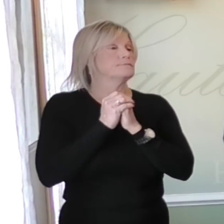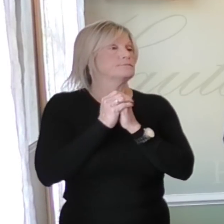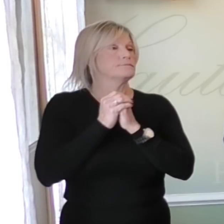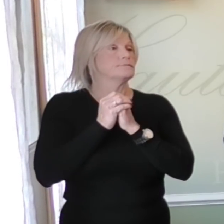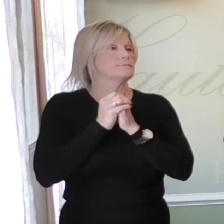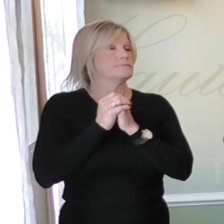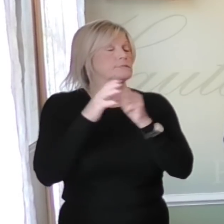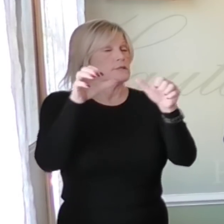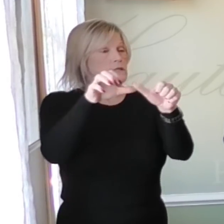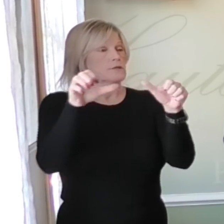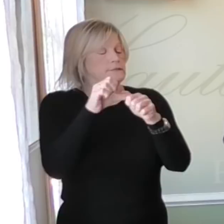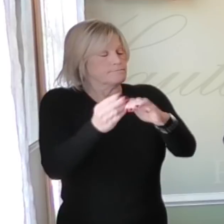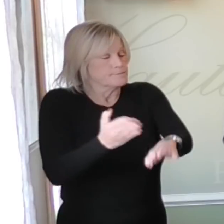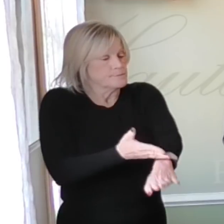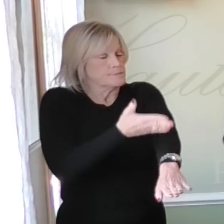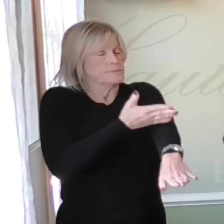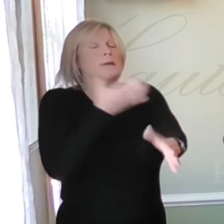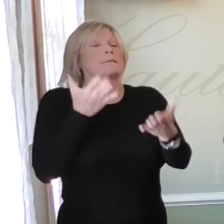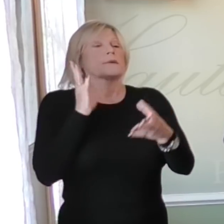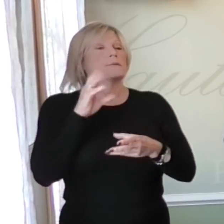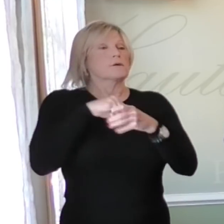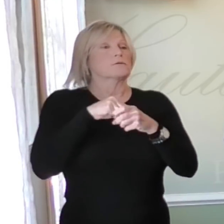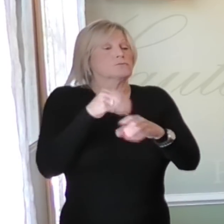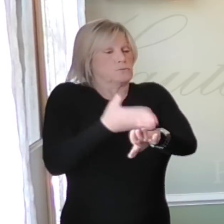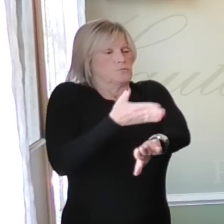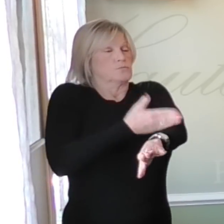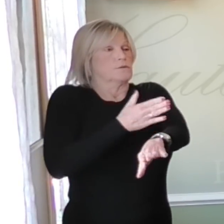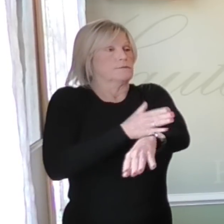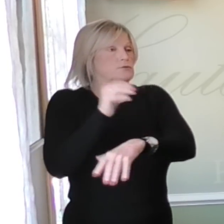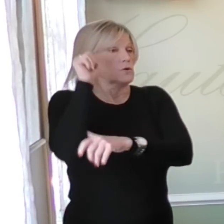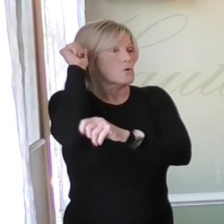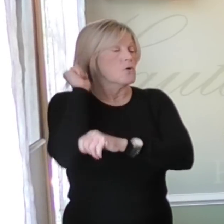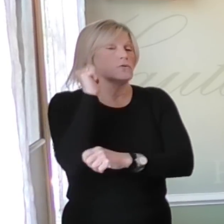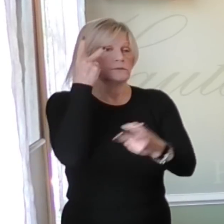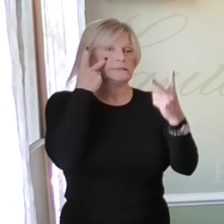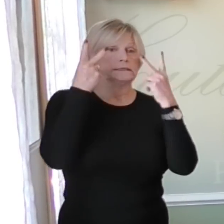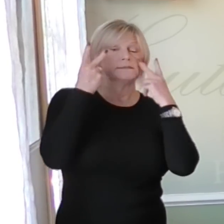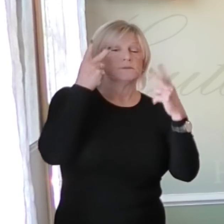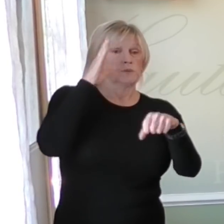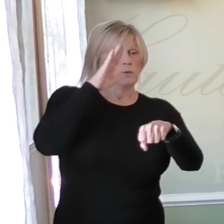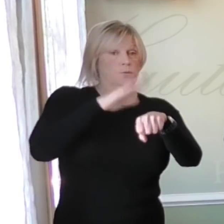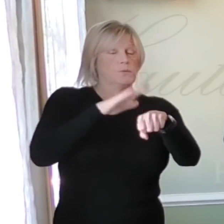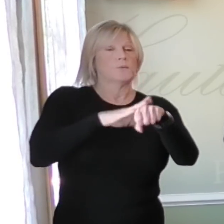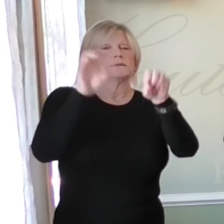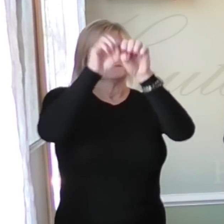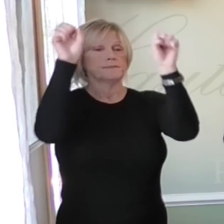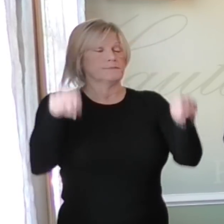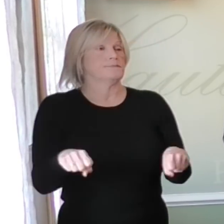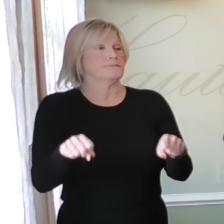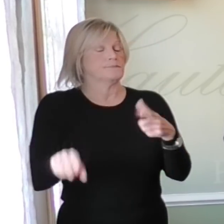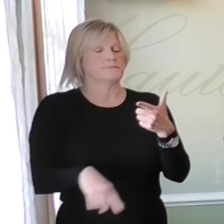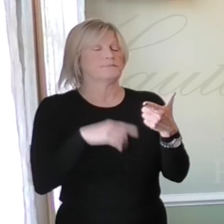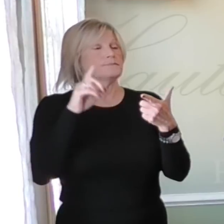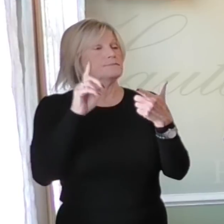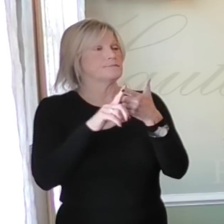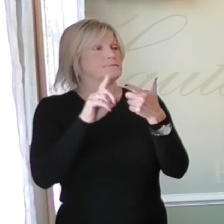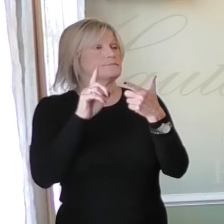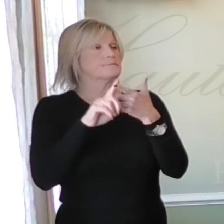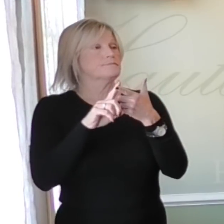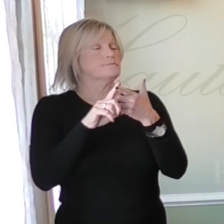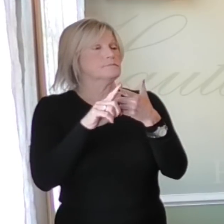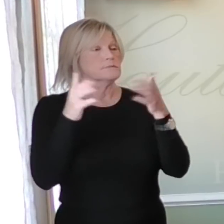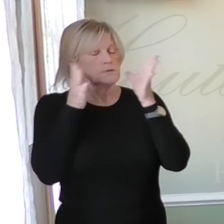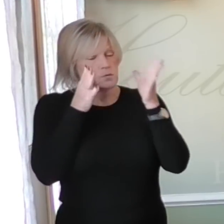of enhancement may include improvements to audio and visual warning systems and